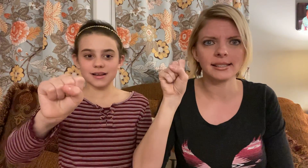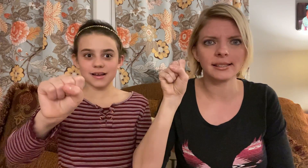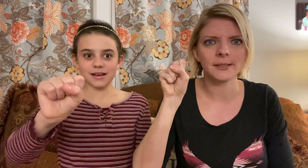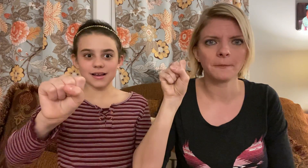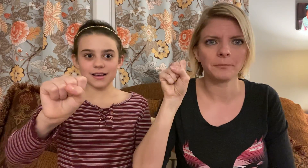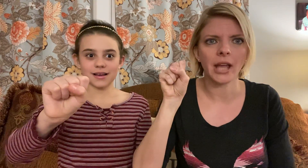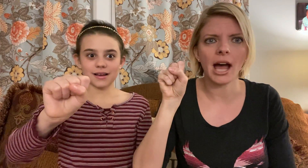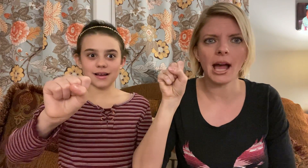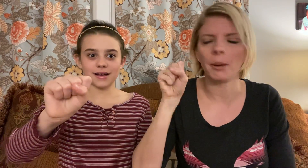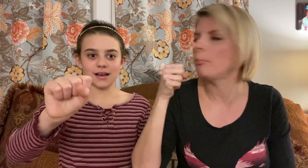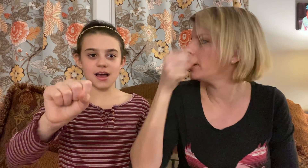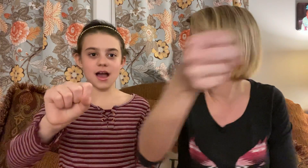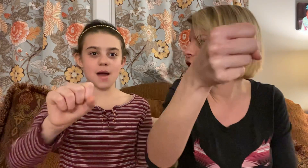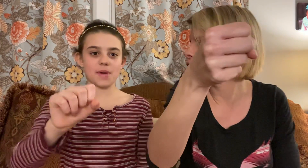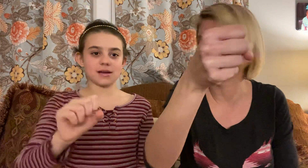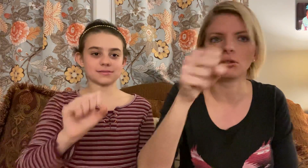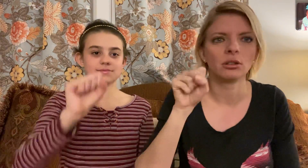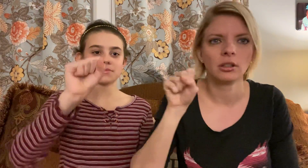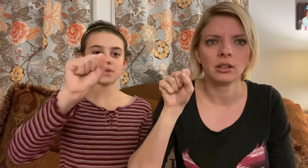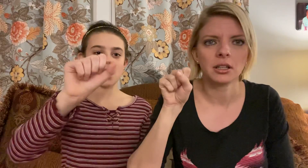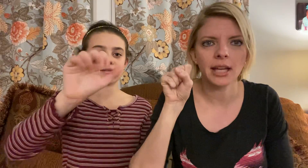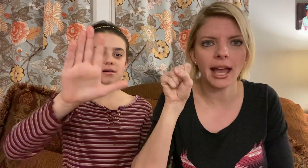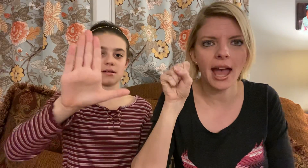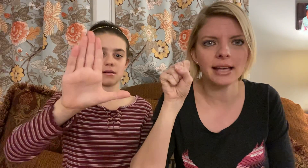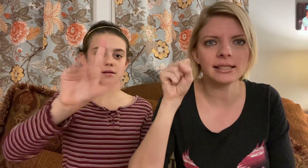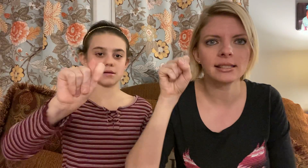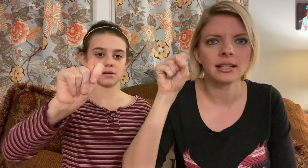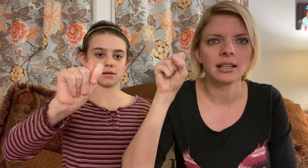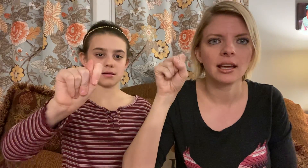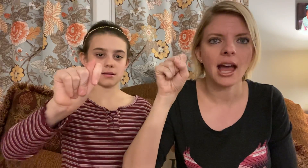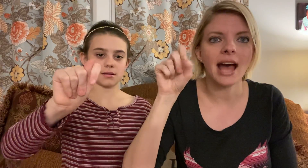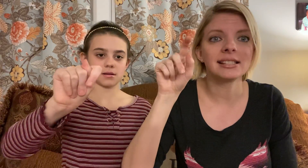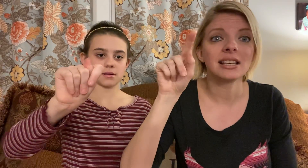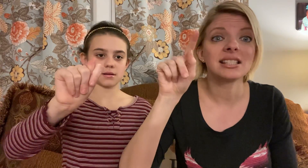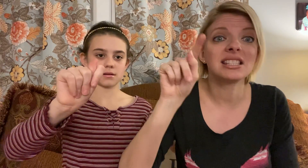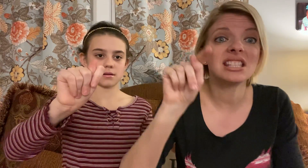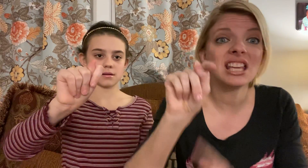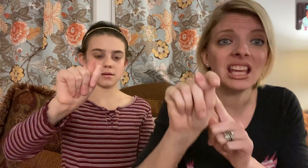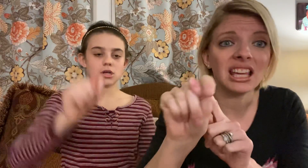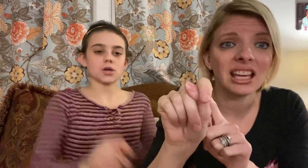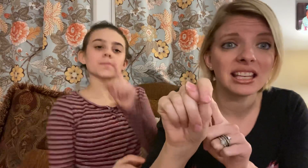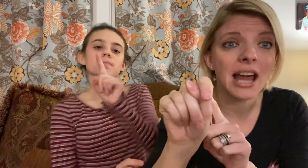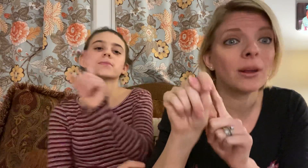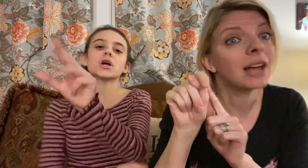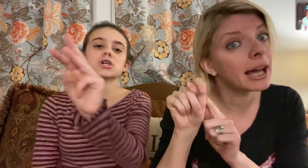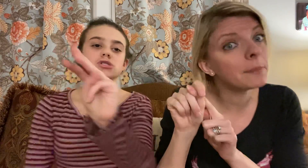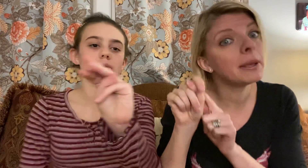S. I'll punch you. Okay, S, T. Now, a lot of people...